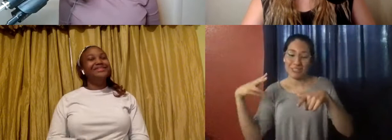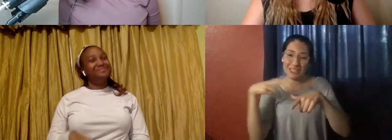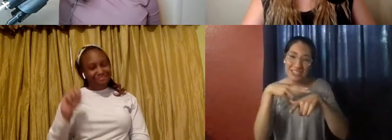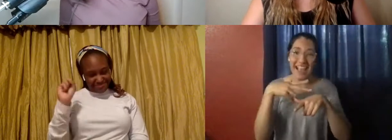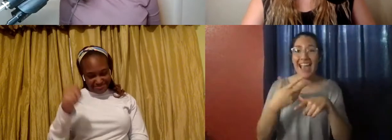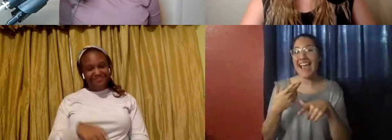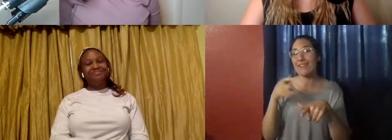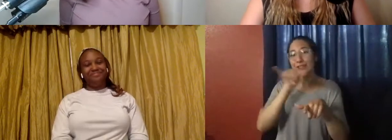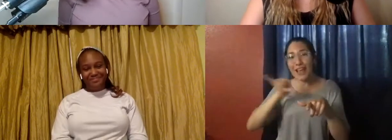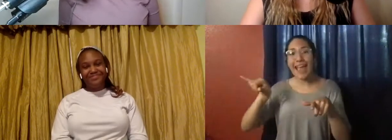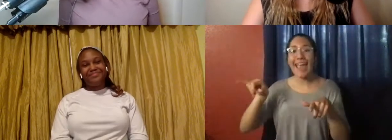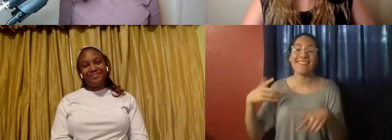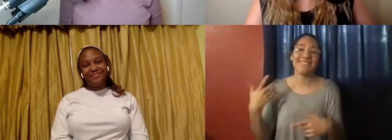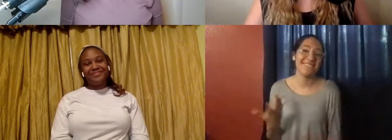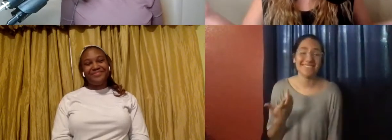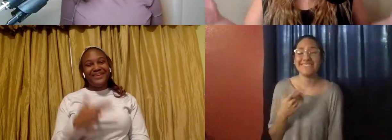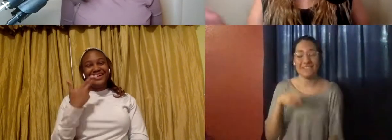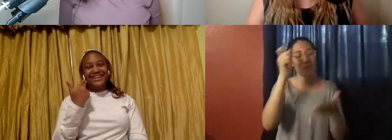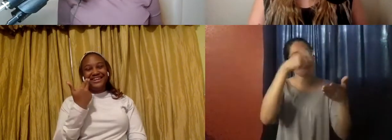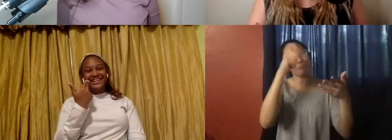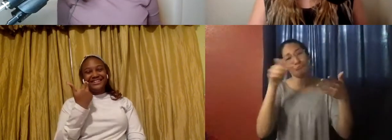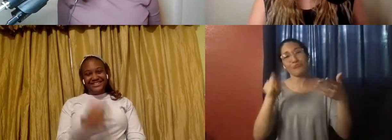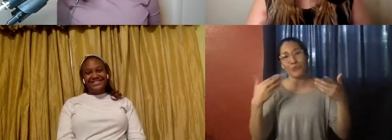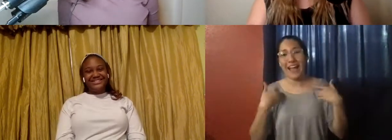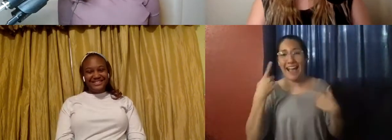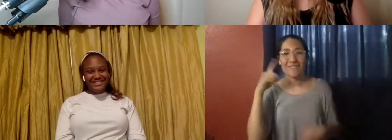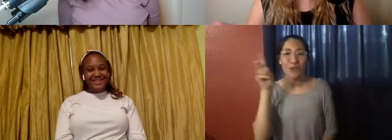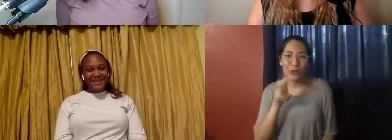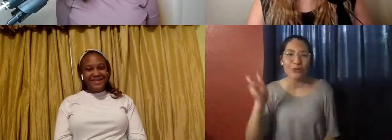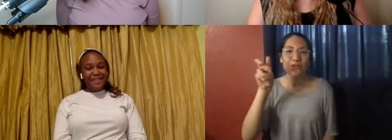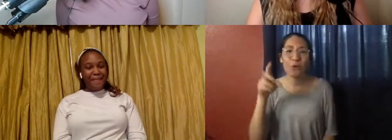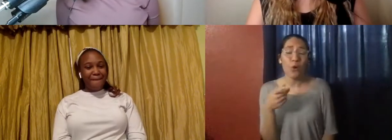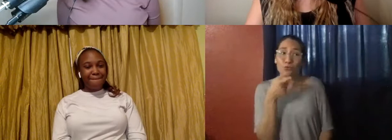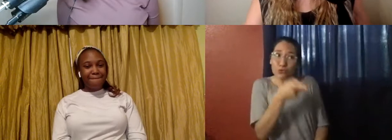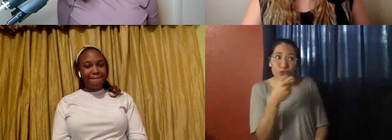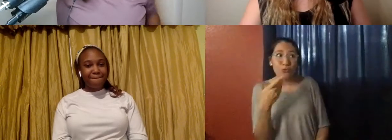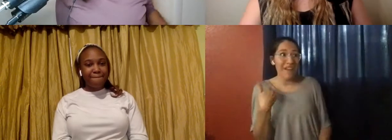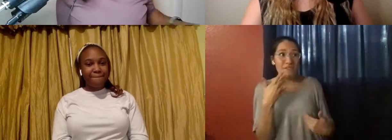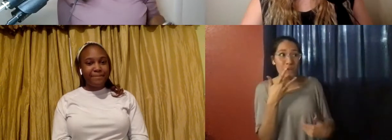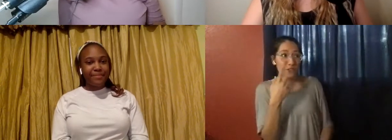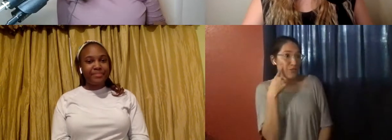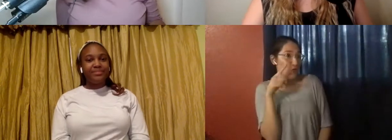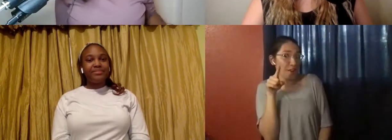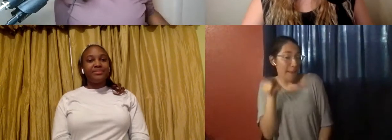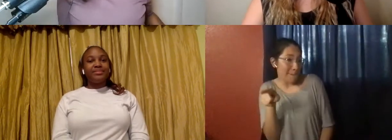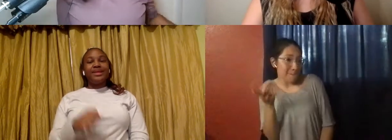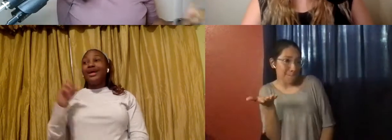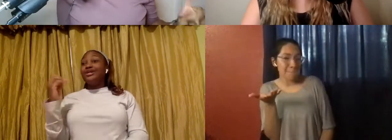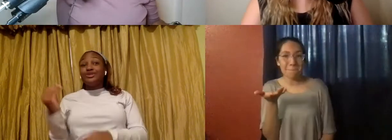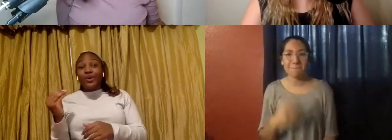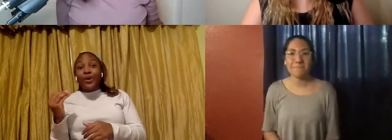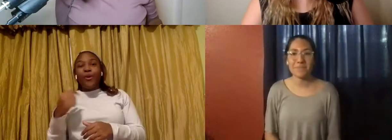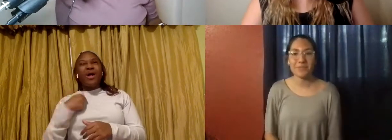for this trip. Okay. Well, that being said, do you have preferences for him? So I thought